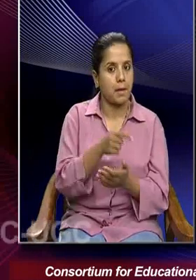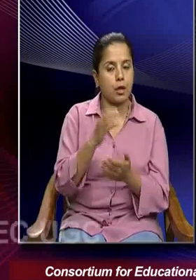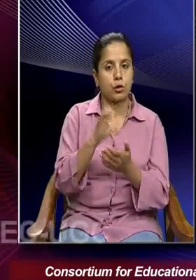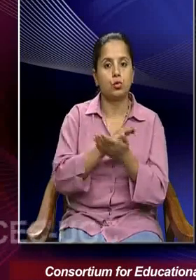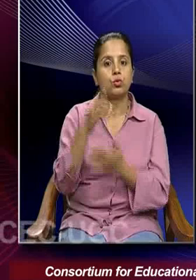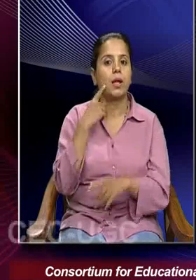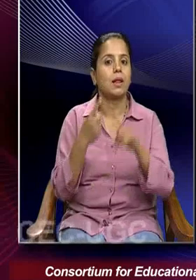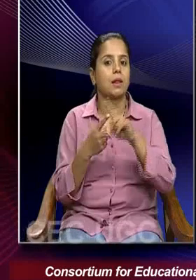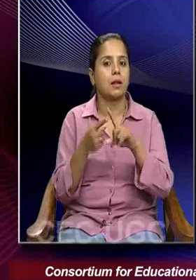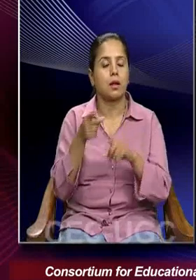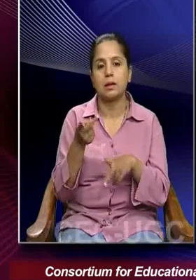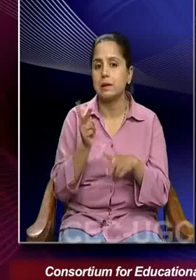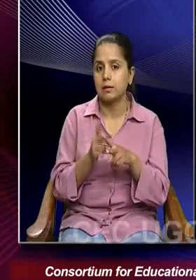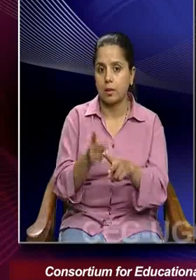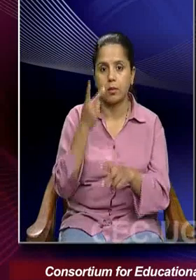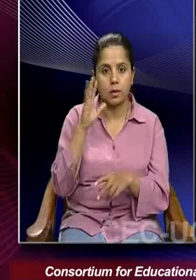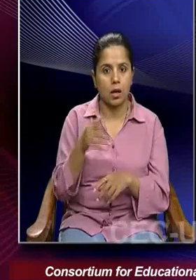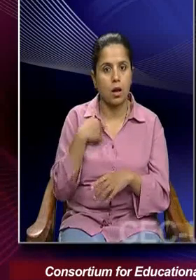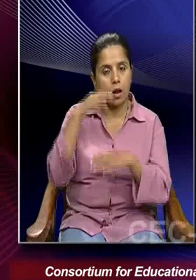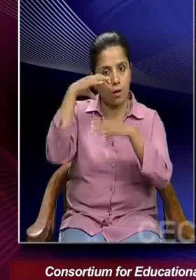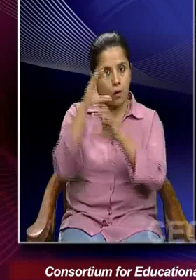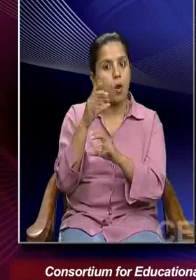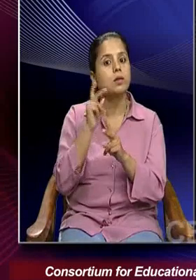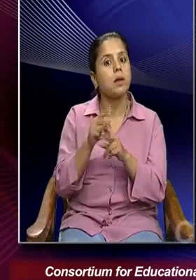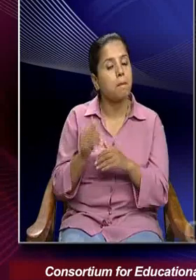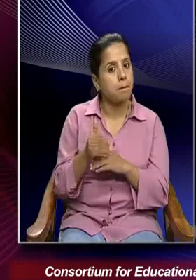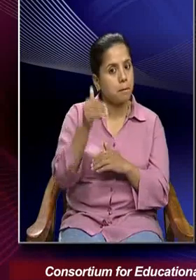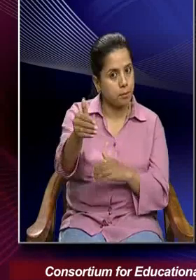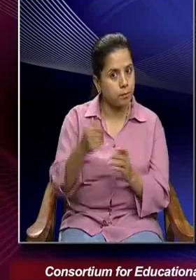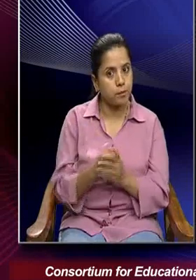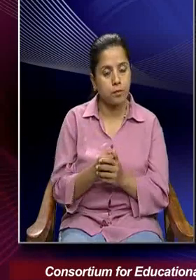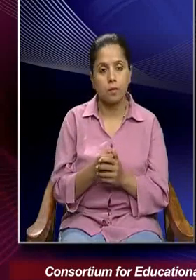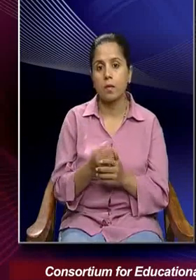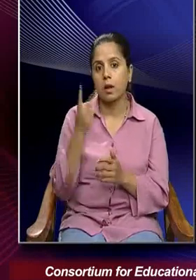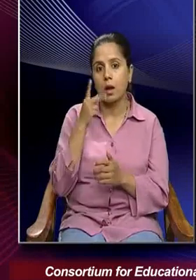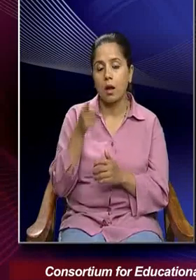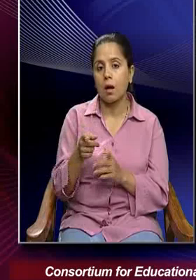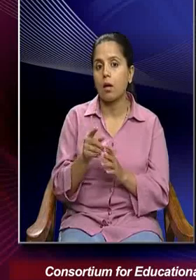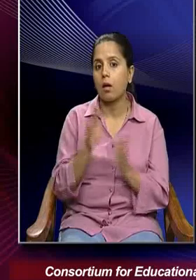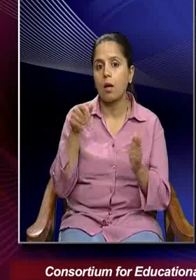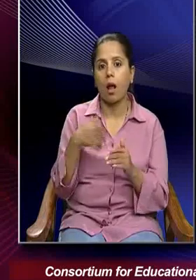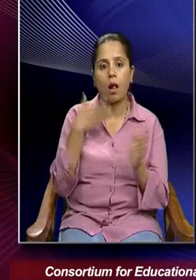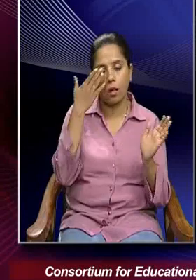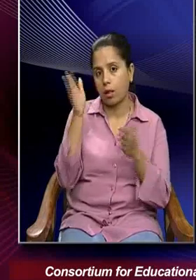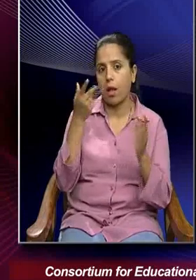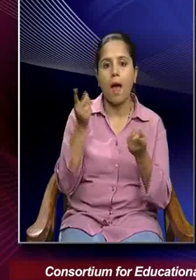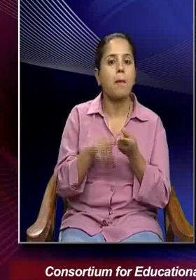chitta to remain concentrated and it does not get disturbed.